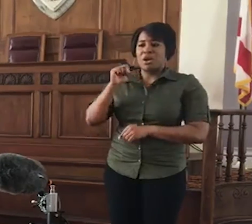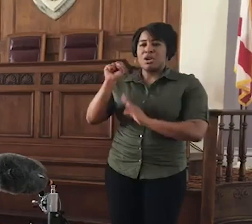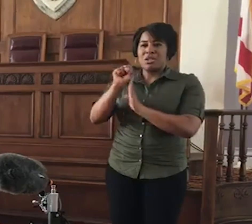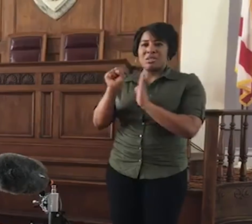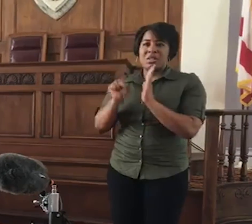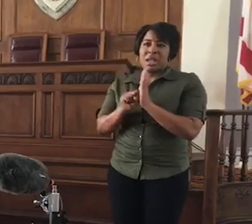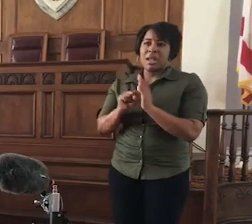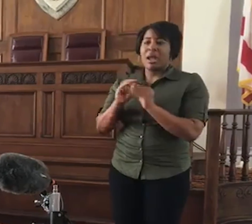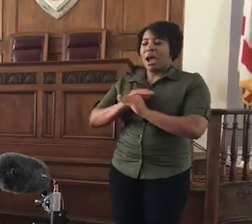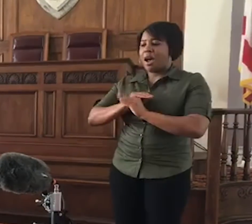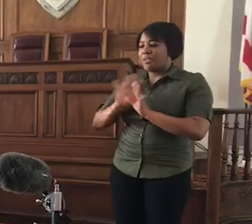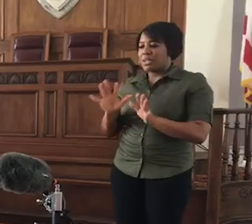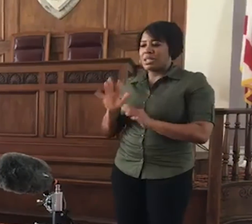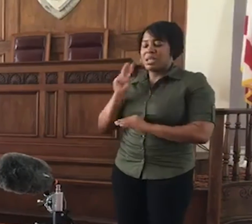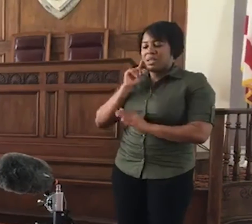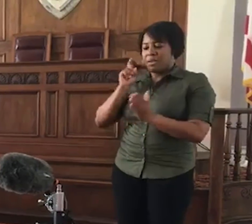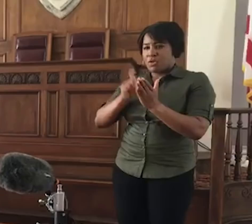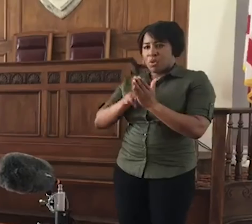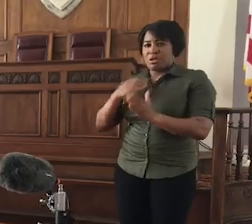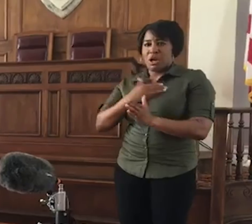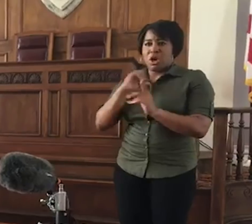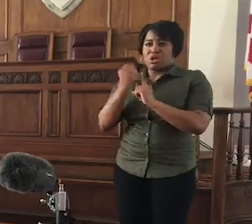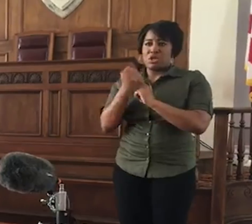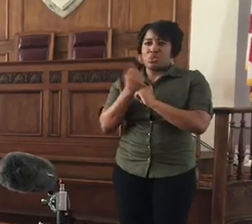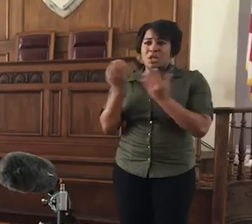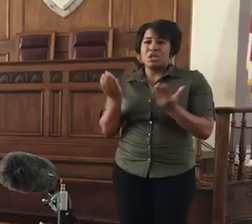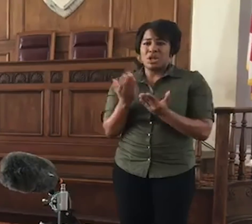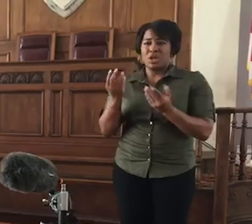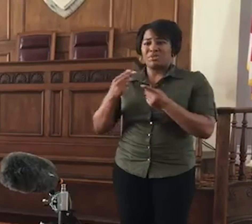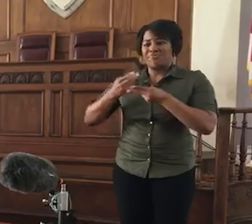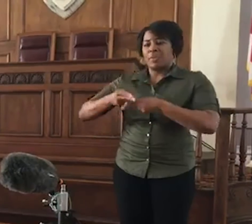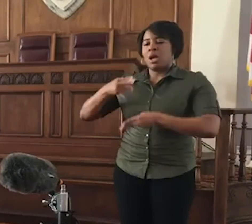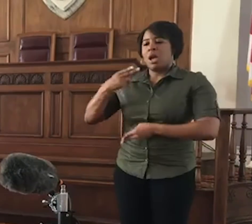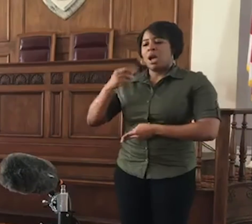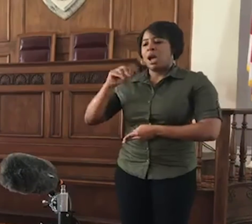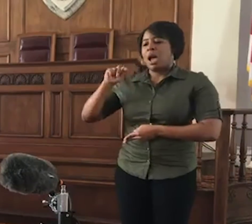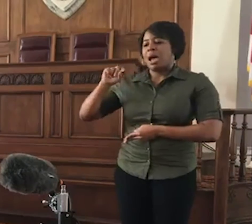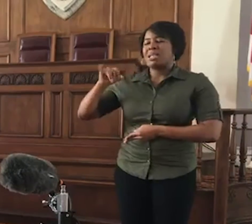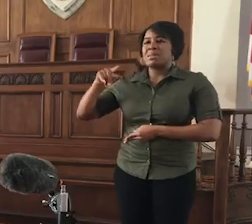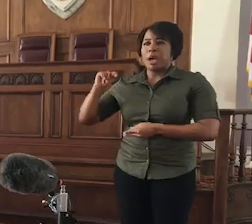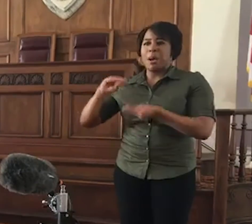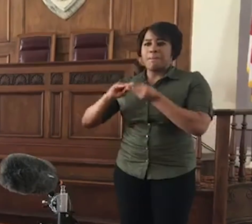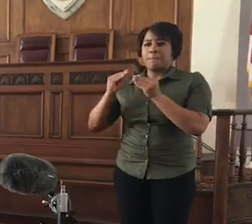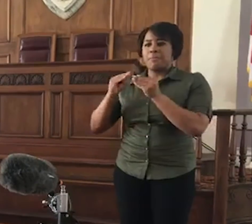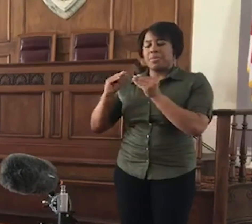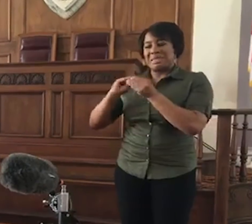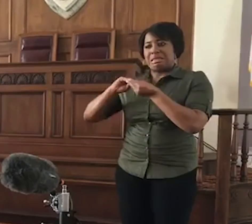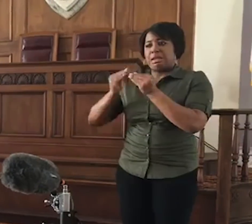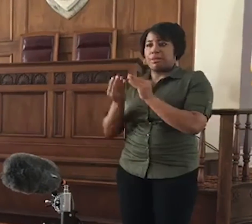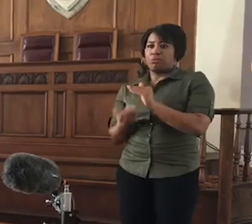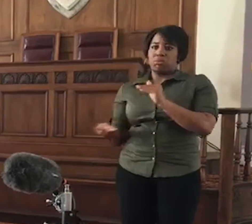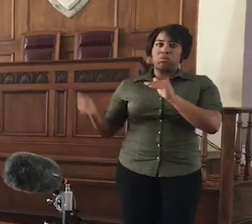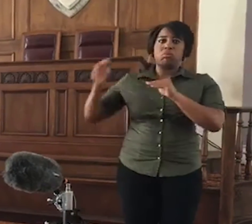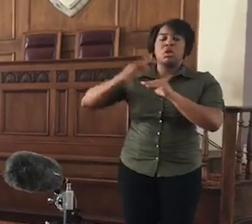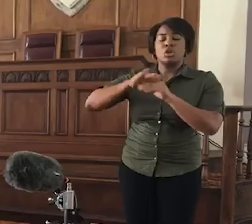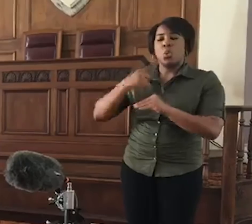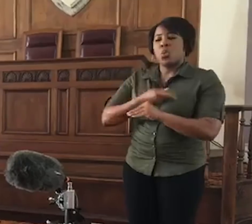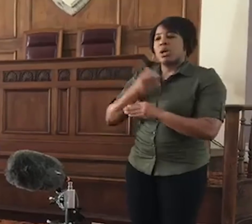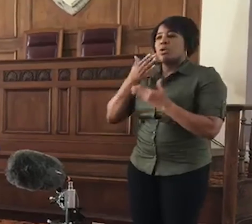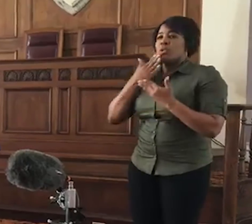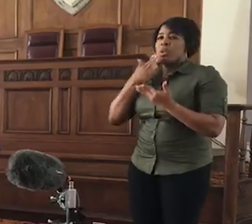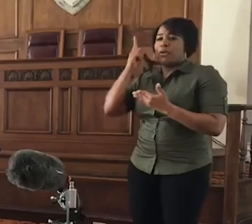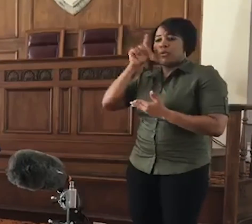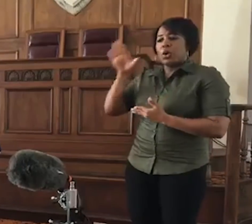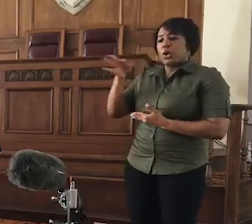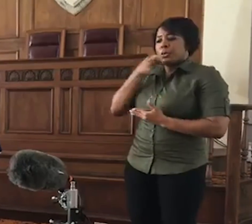find it as a hot spot and one that needs to be focused on, so we're grateful for her expertise, and she's